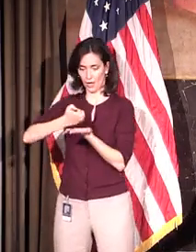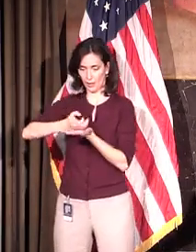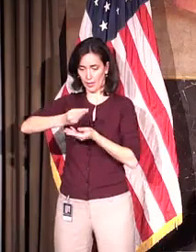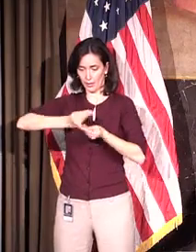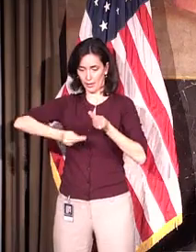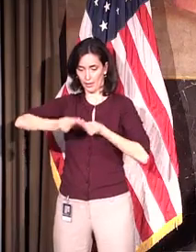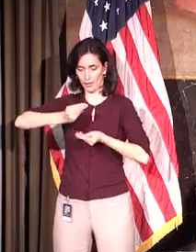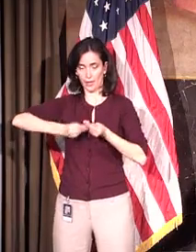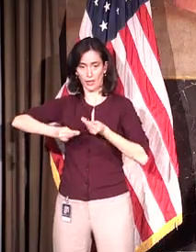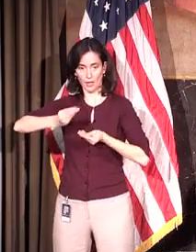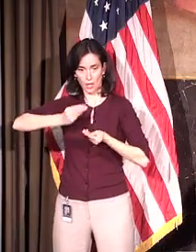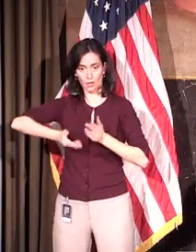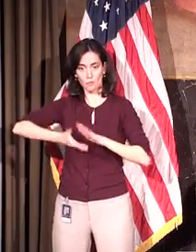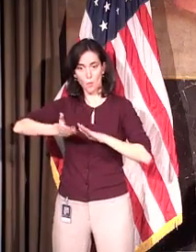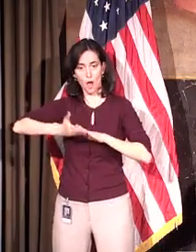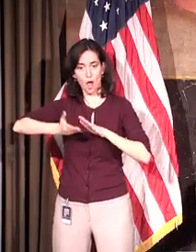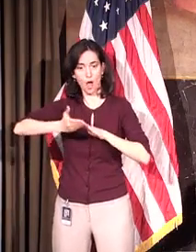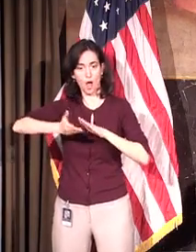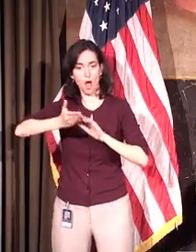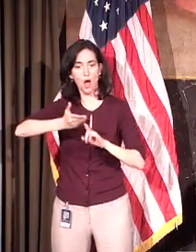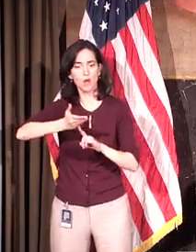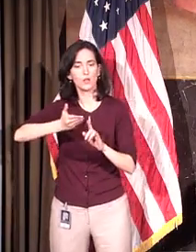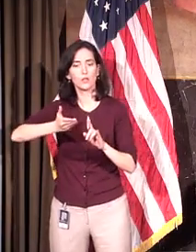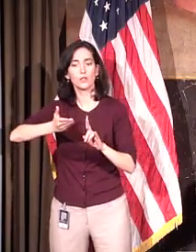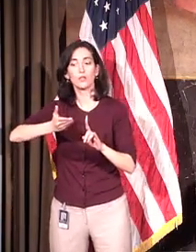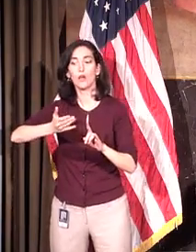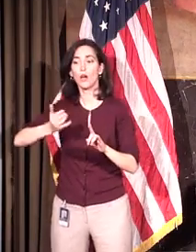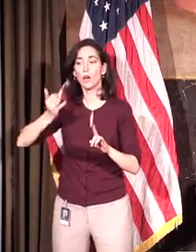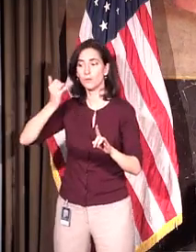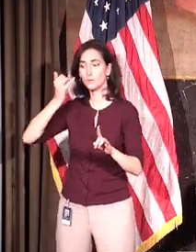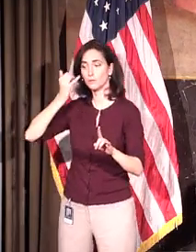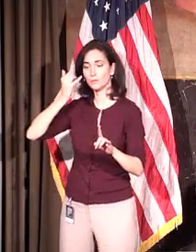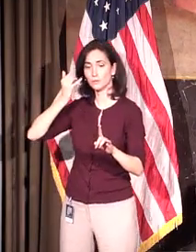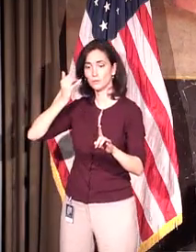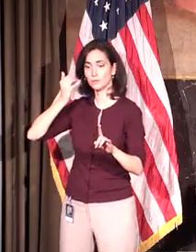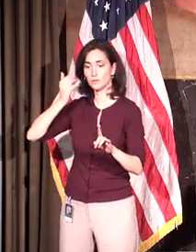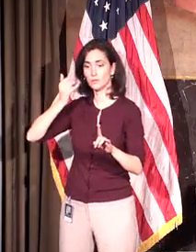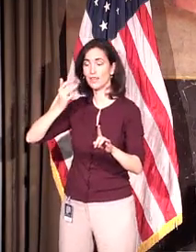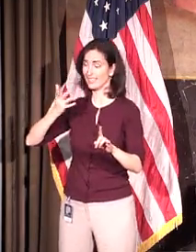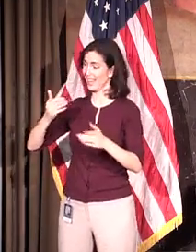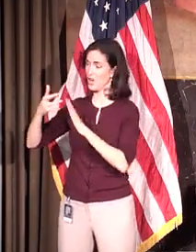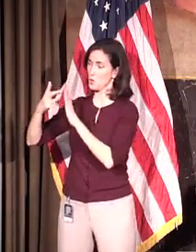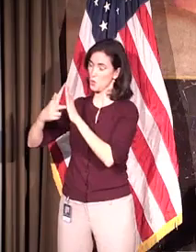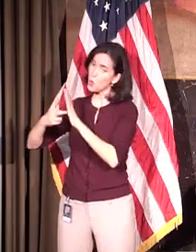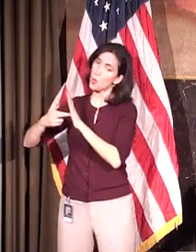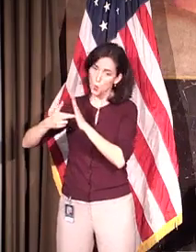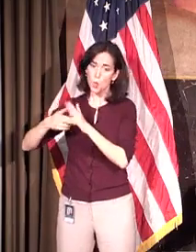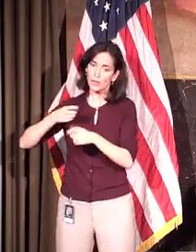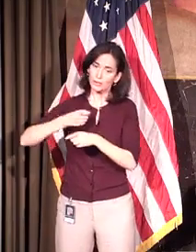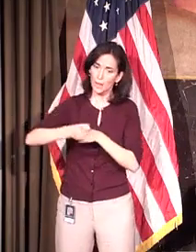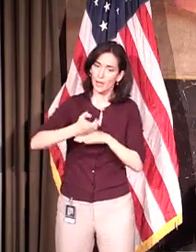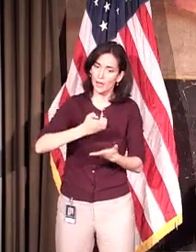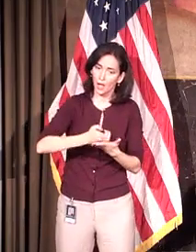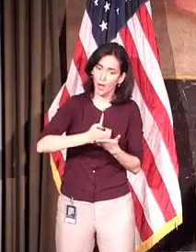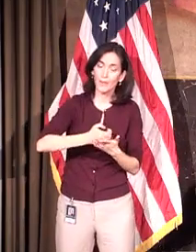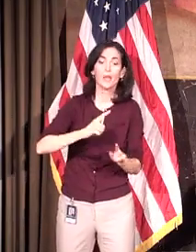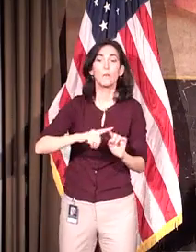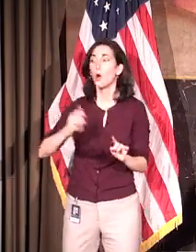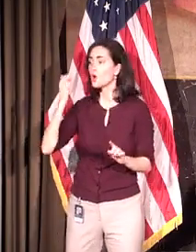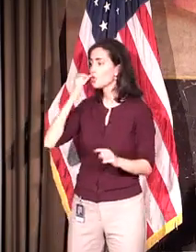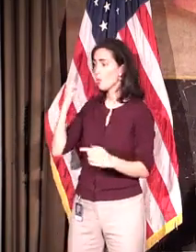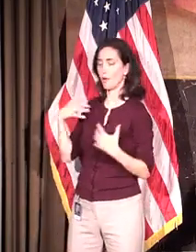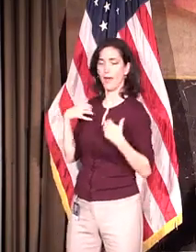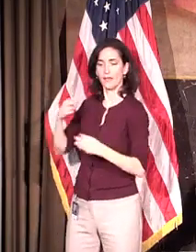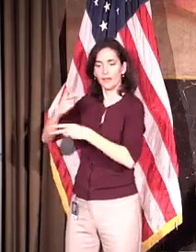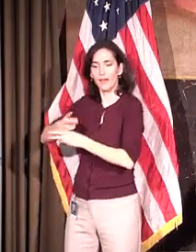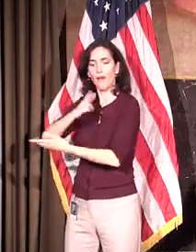quo going forward is to threaten the ability of our healthcare delivery system to deliver